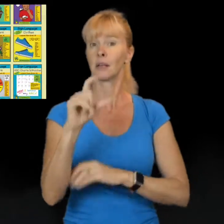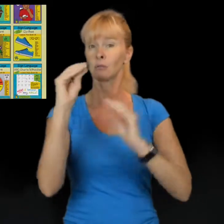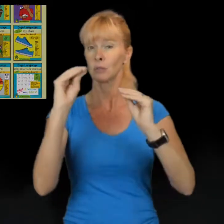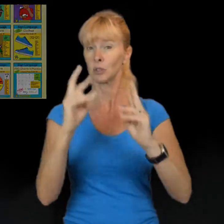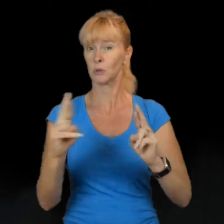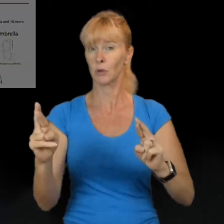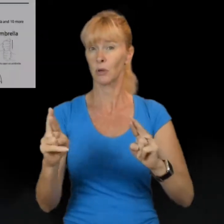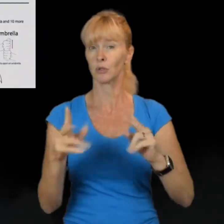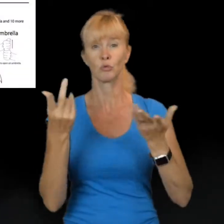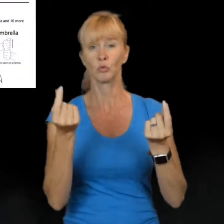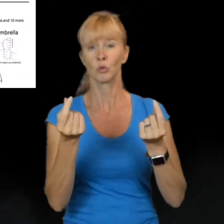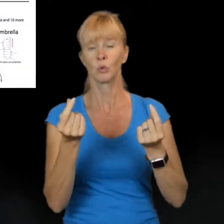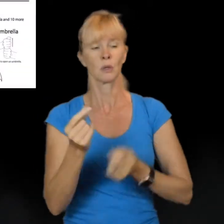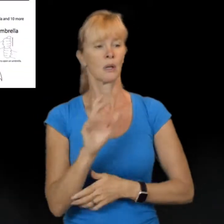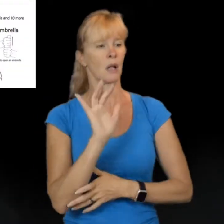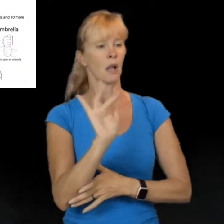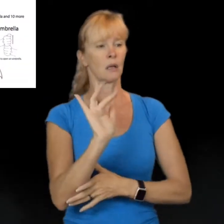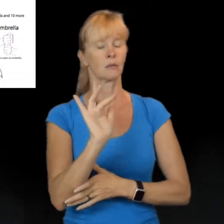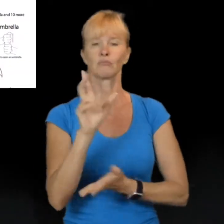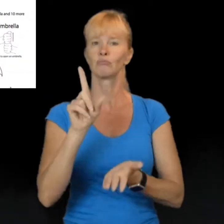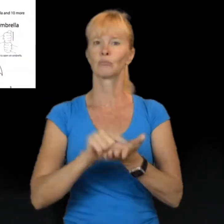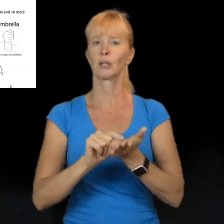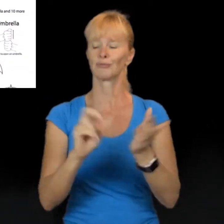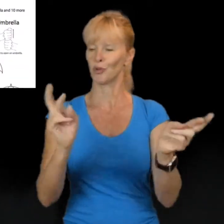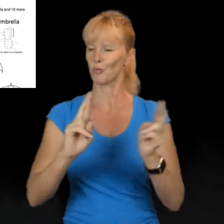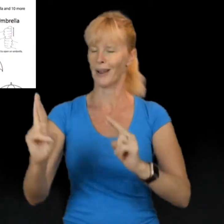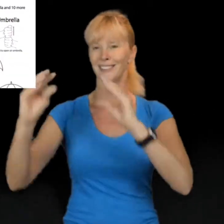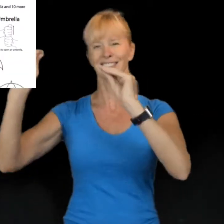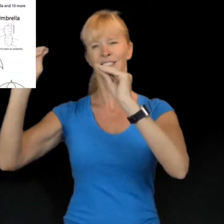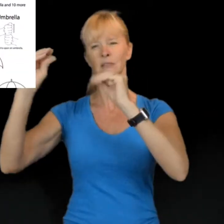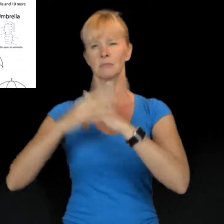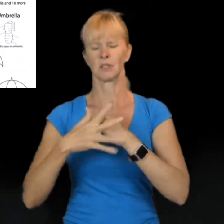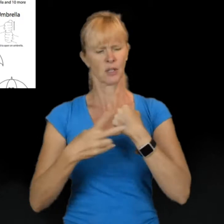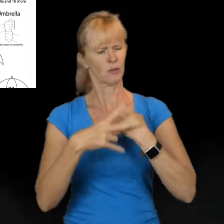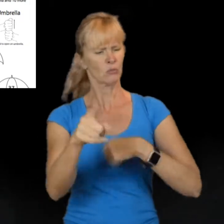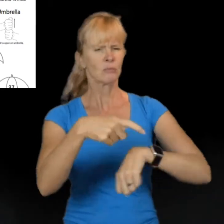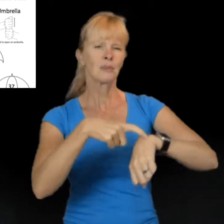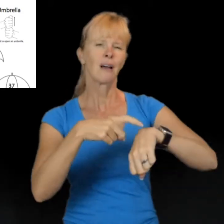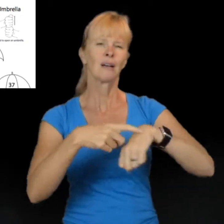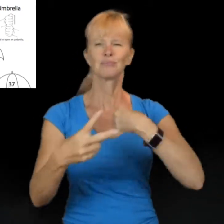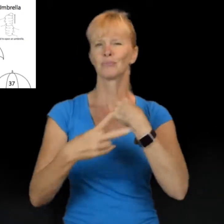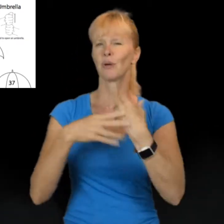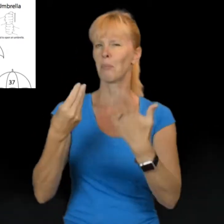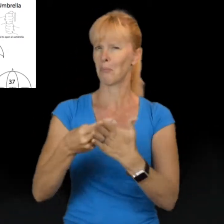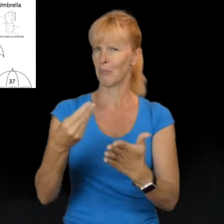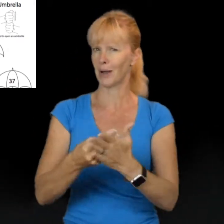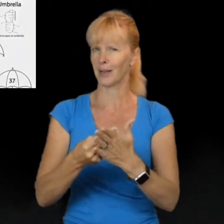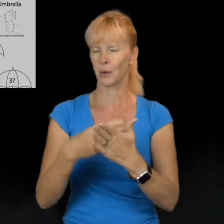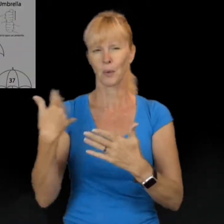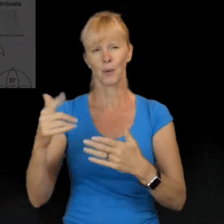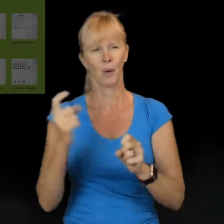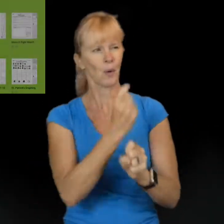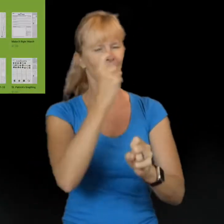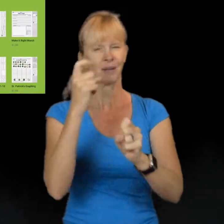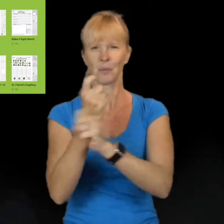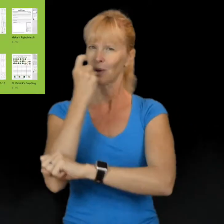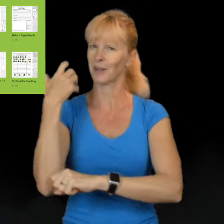click, print, and you're ready to teach. Saving you time, saving you money, a winning